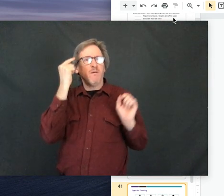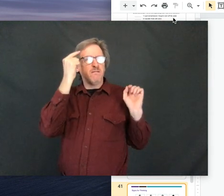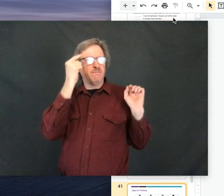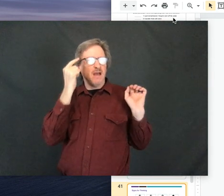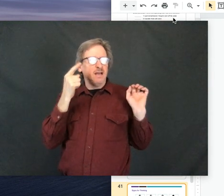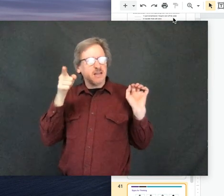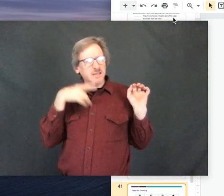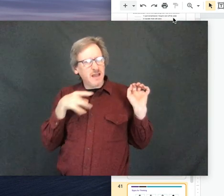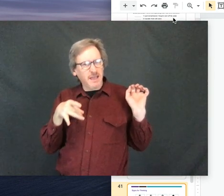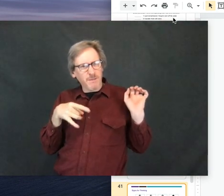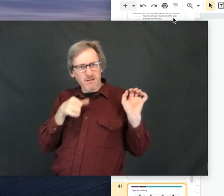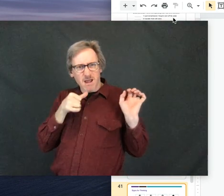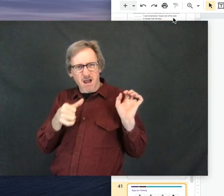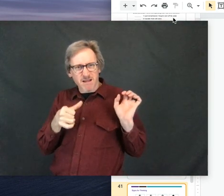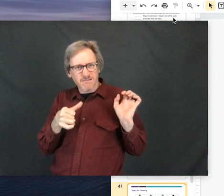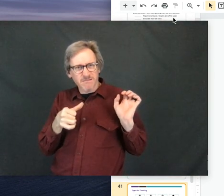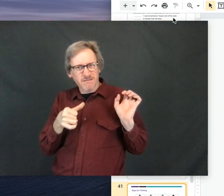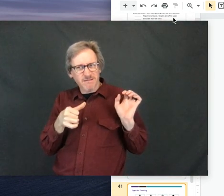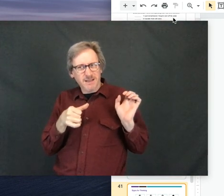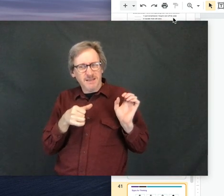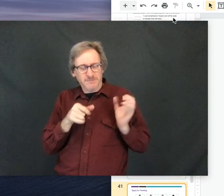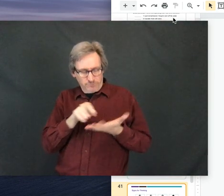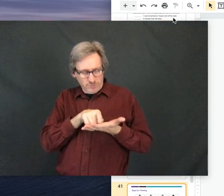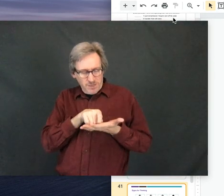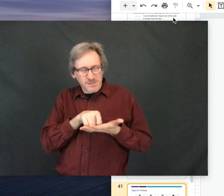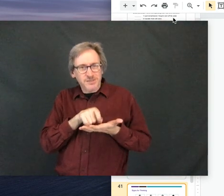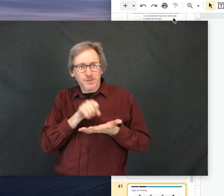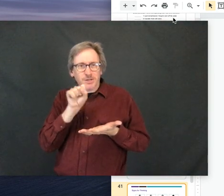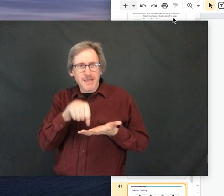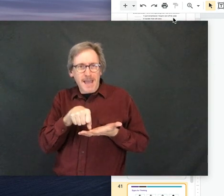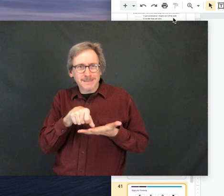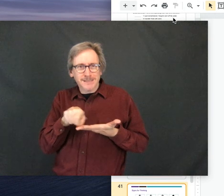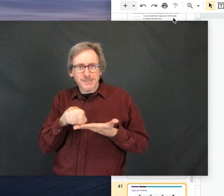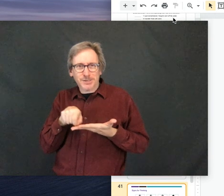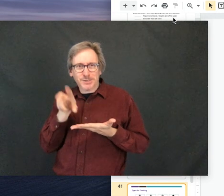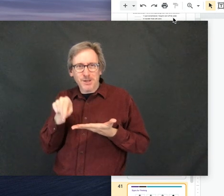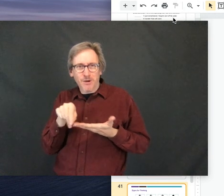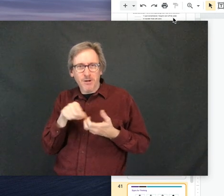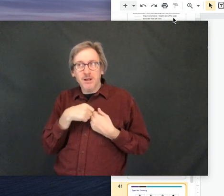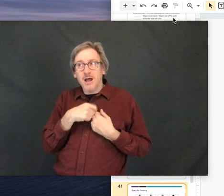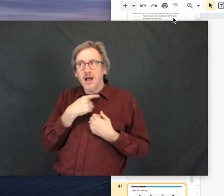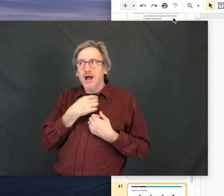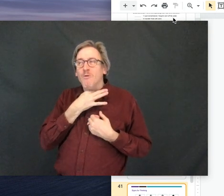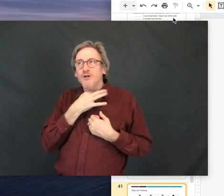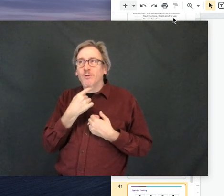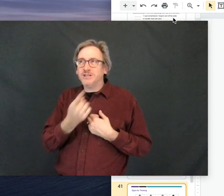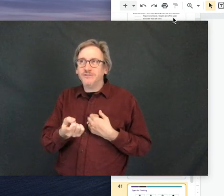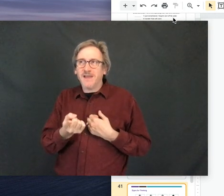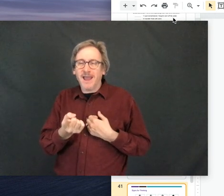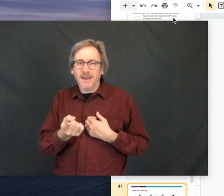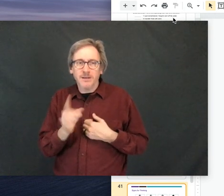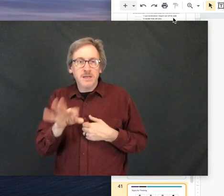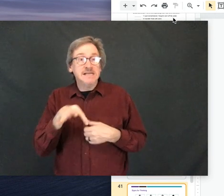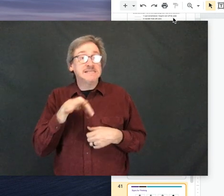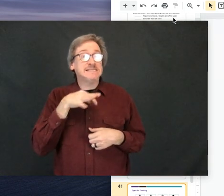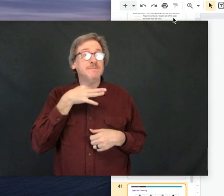I wonder, does she like me or not? Thurgle, yes. Thurgle, no. Wonder what she'll